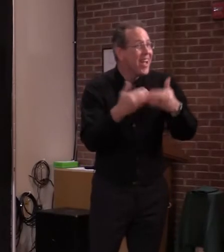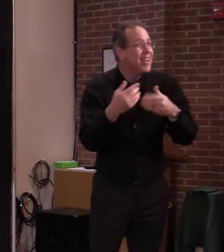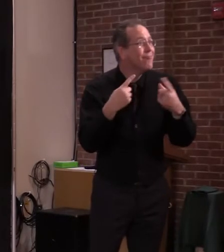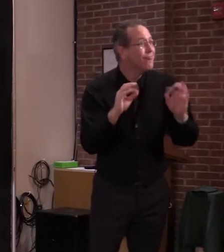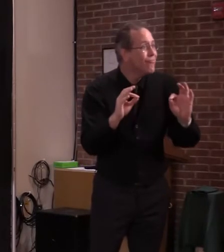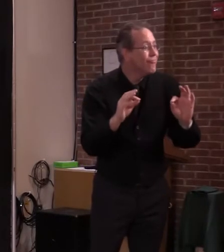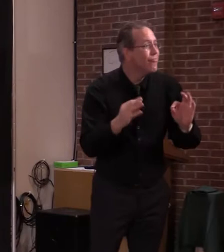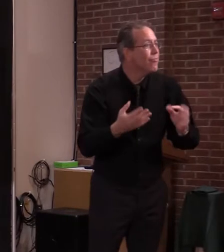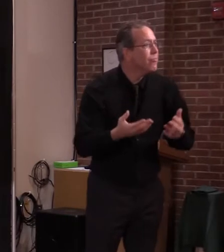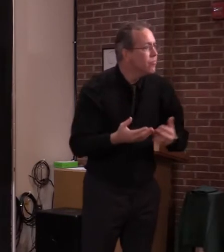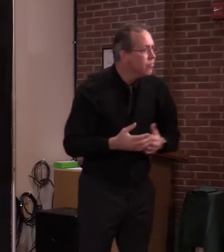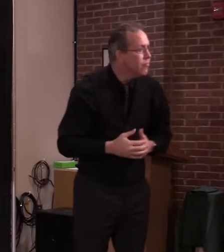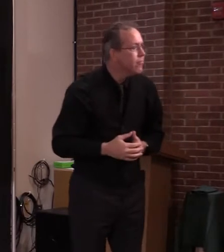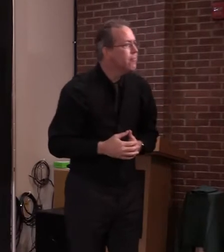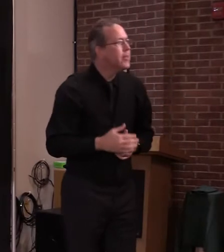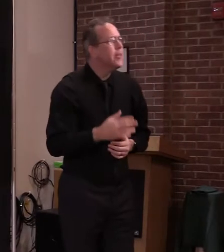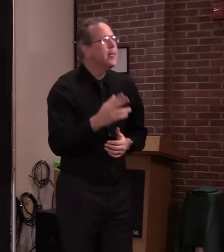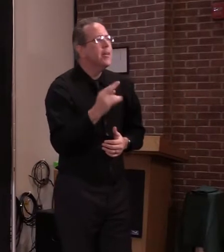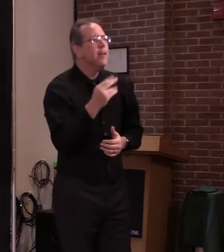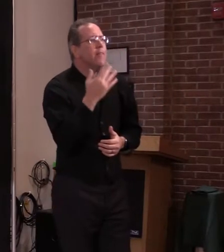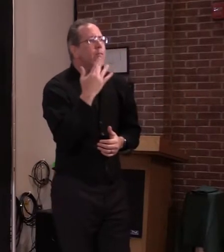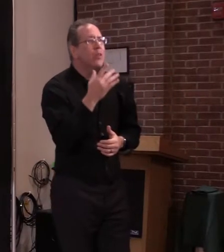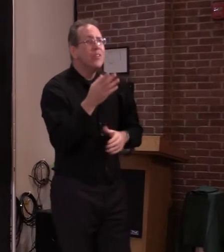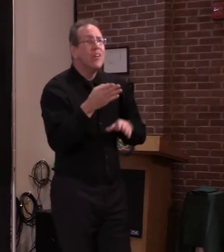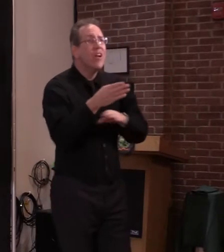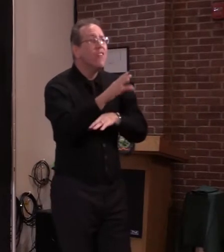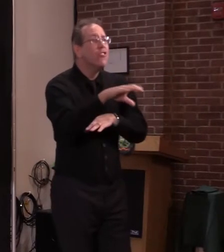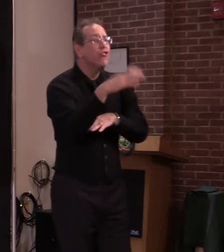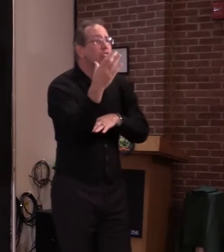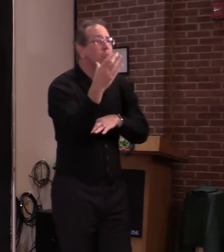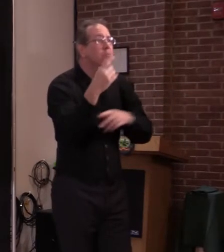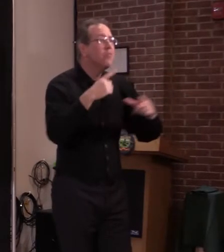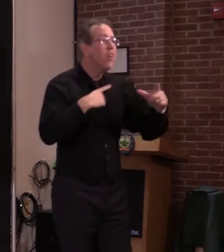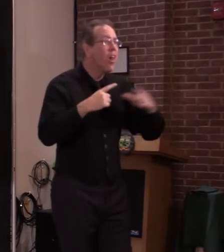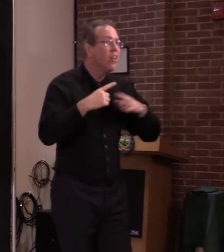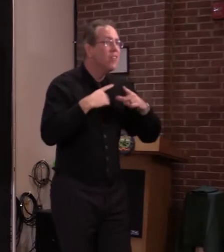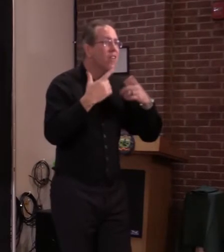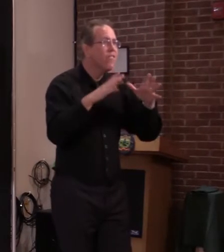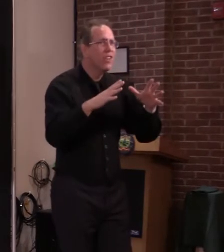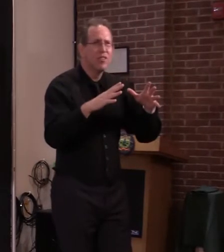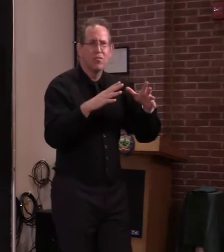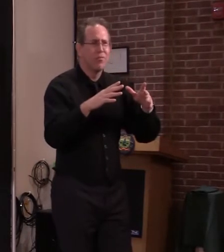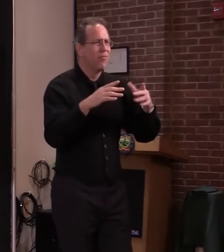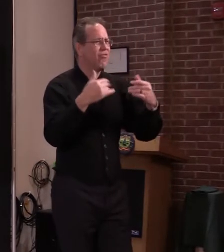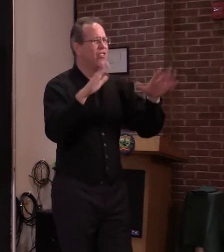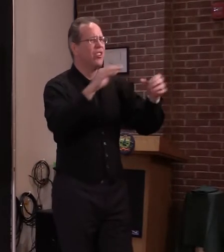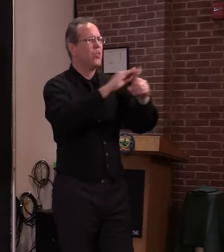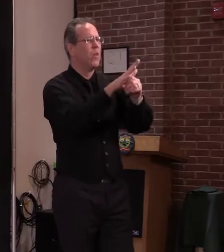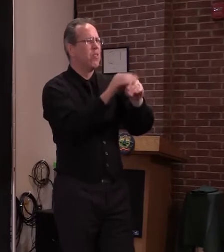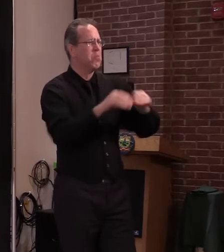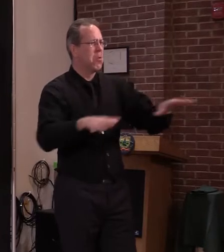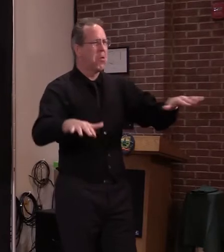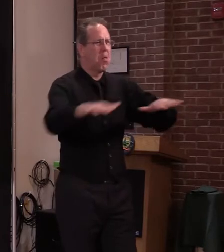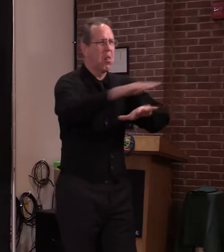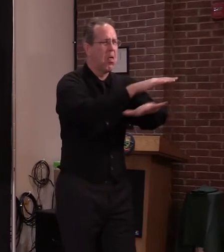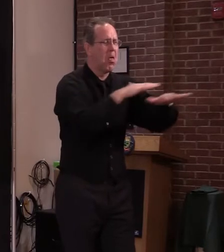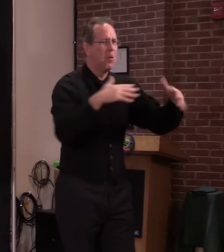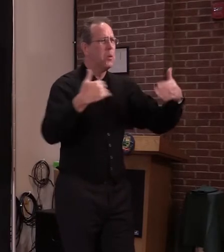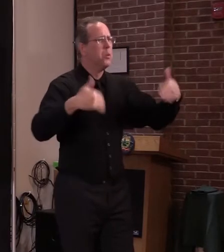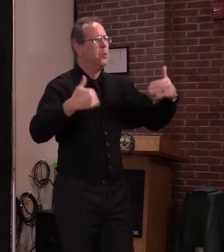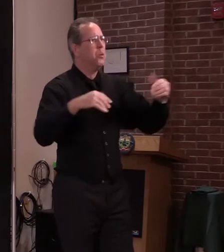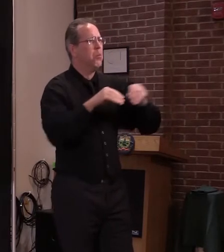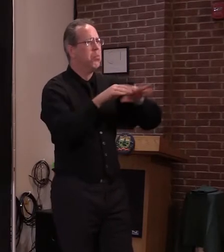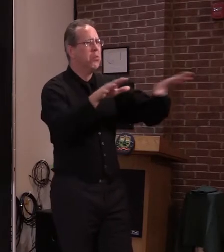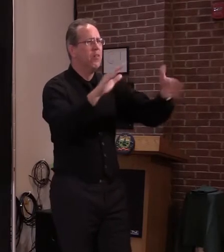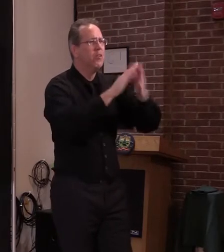beginning of the surge, the new Omicron variant, it was clear we were going to have to make some adjustments, both to contact tracing and testing, since Omicron